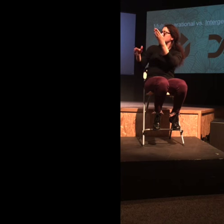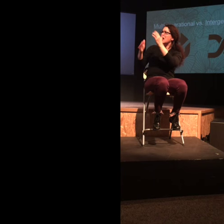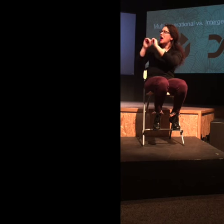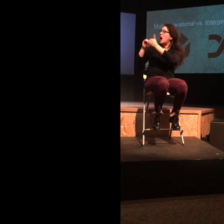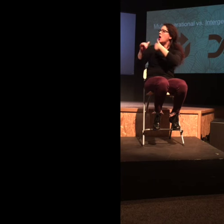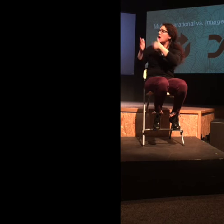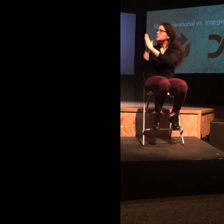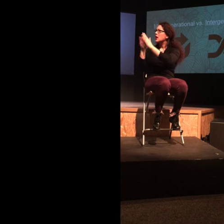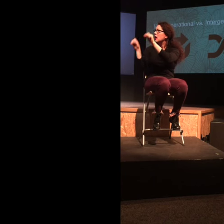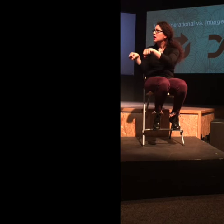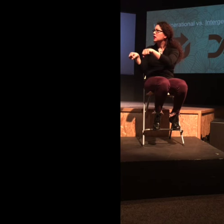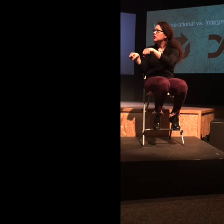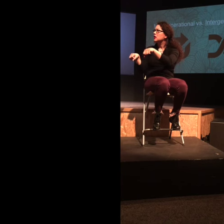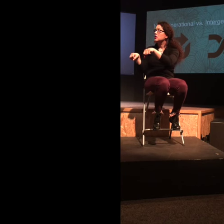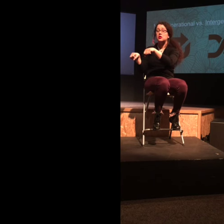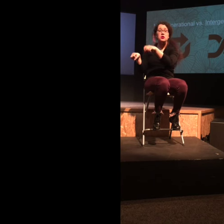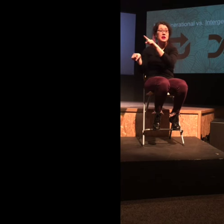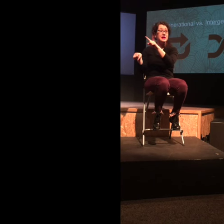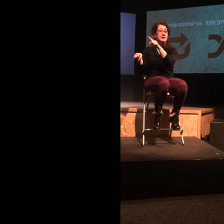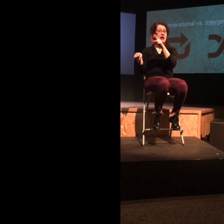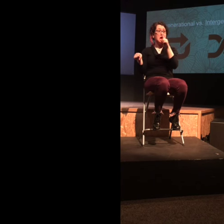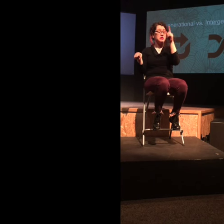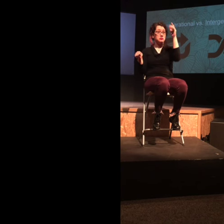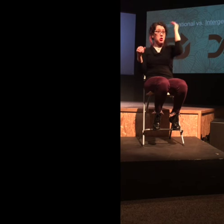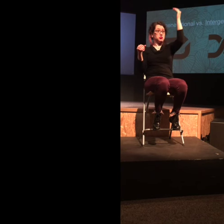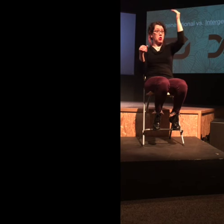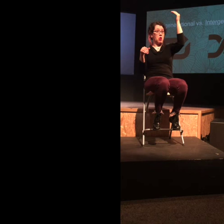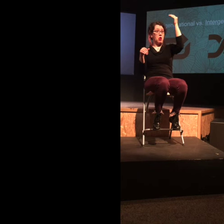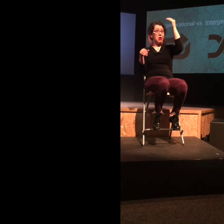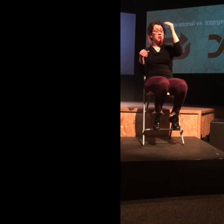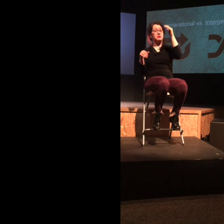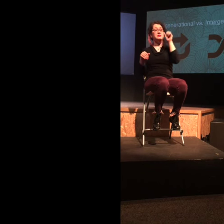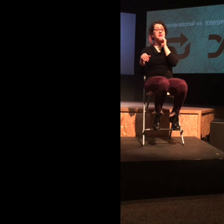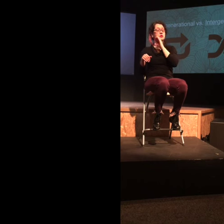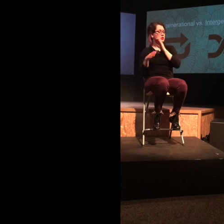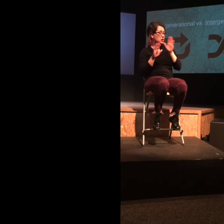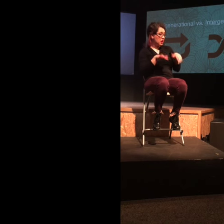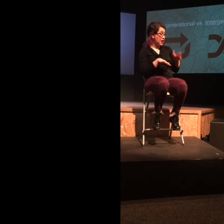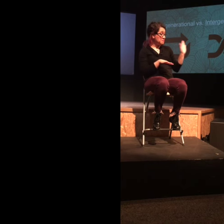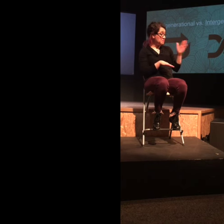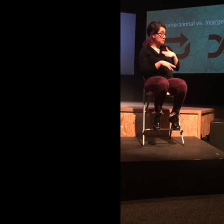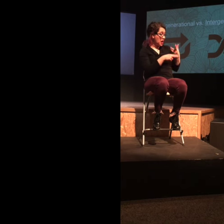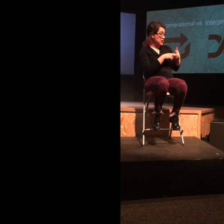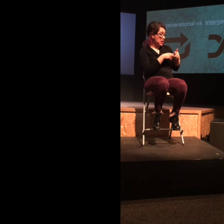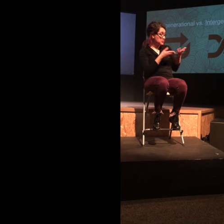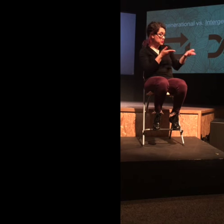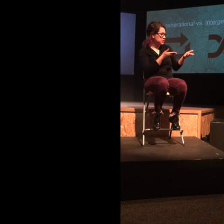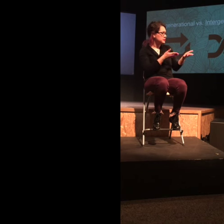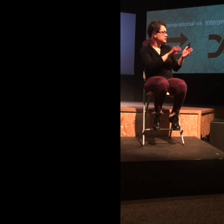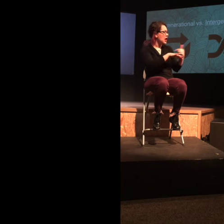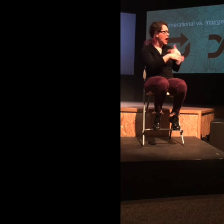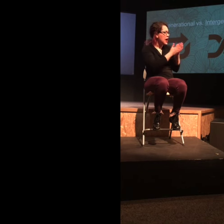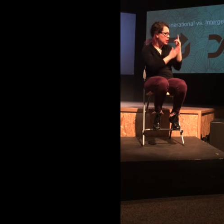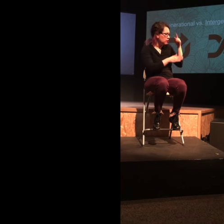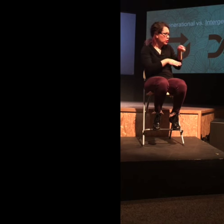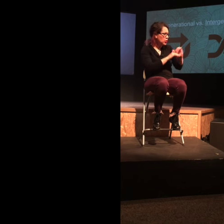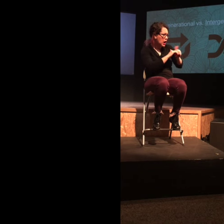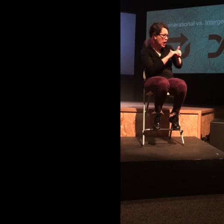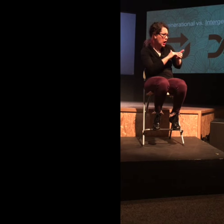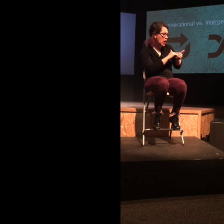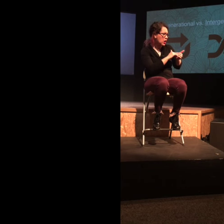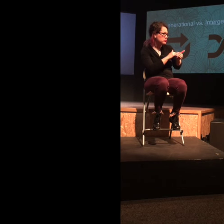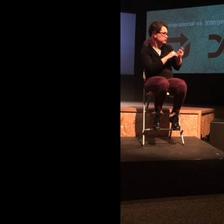Intergenerational ministry is when that older adult or senior citizen goes to the 16-year-old kid and says, hi, my name is so-and-so. How can I pray for you as you go